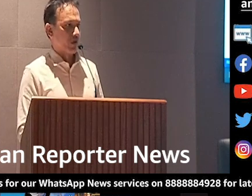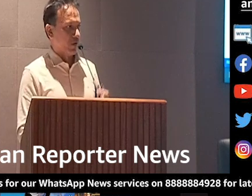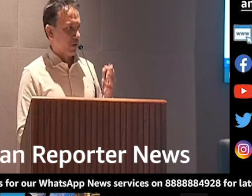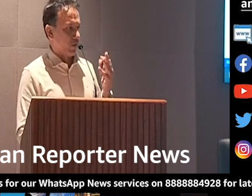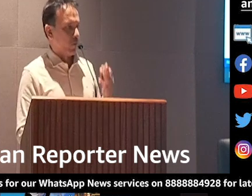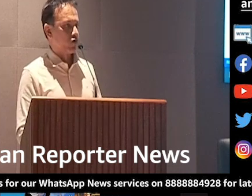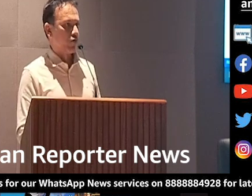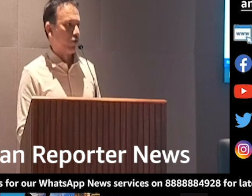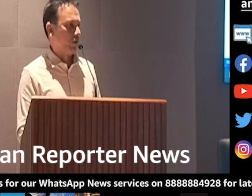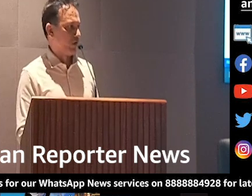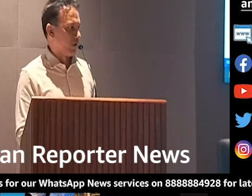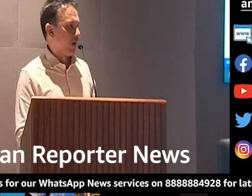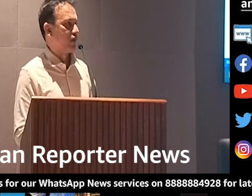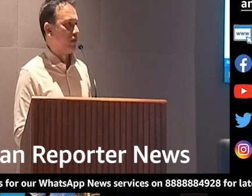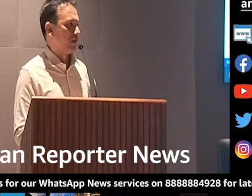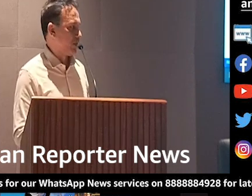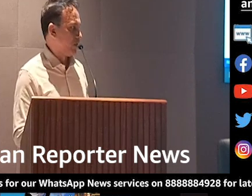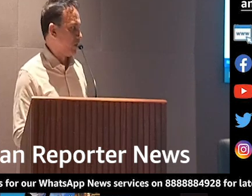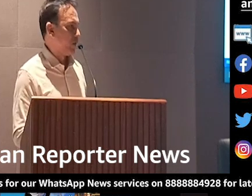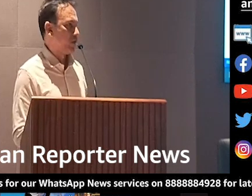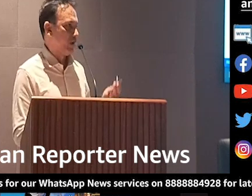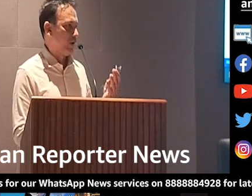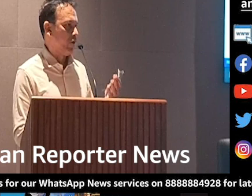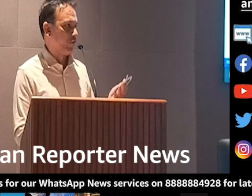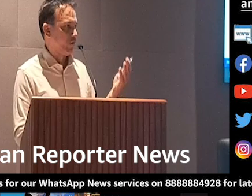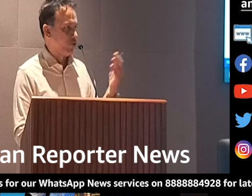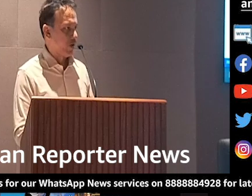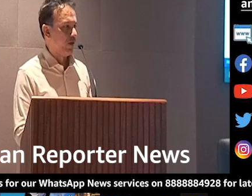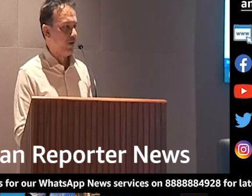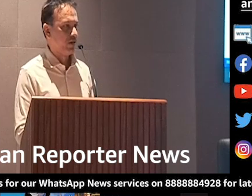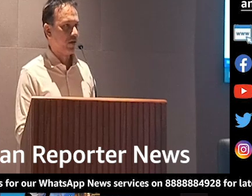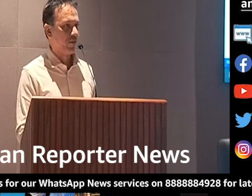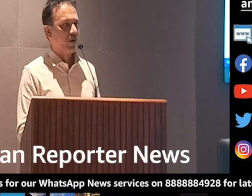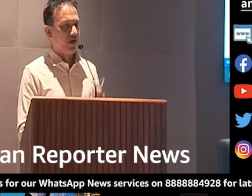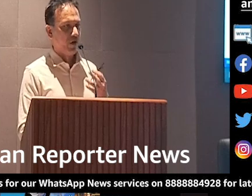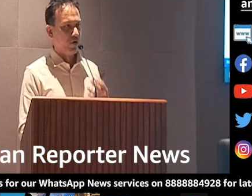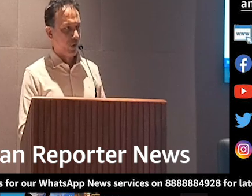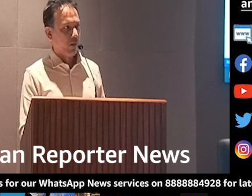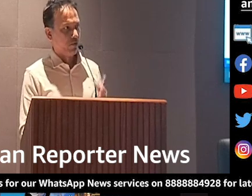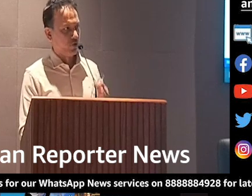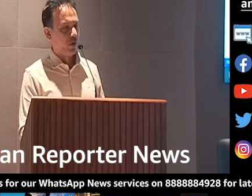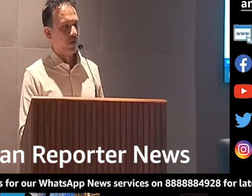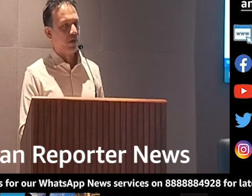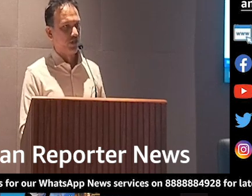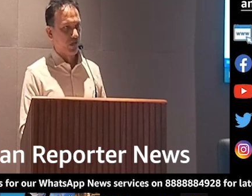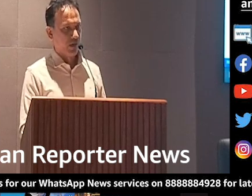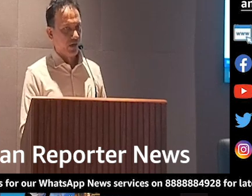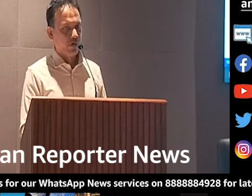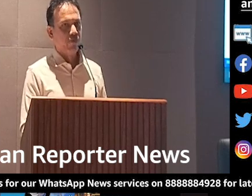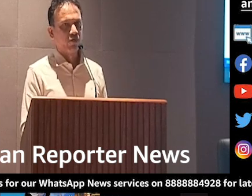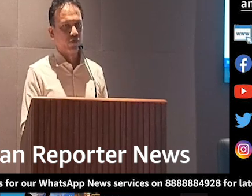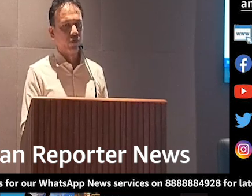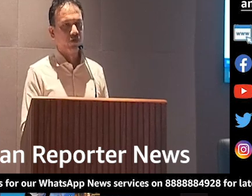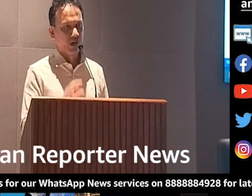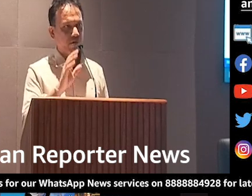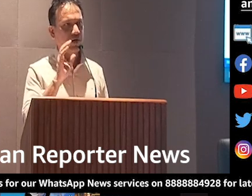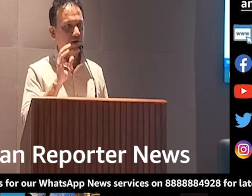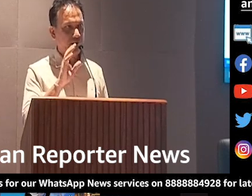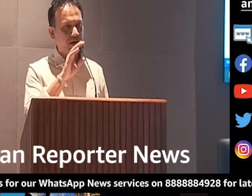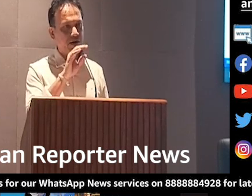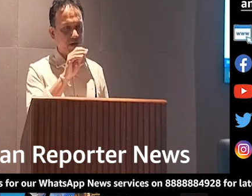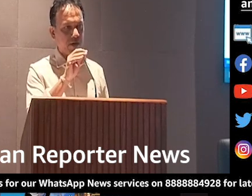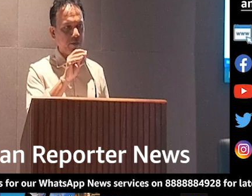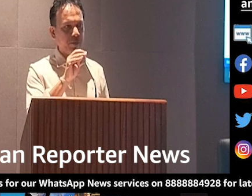you. Most of you were here last year as interpreters. Many of you have joined this year, and I'm sure each and every one of you will have